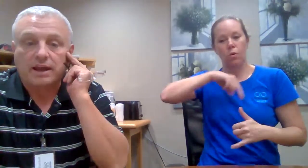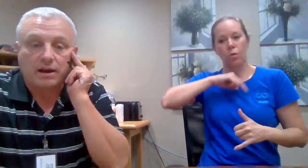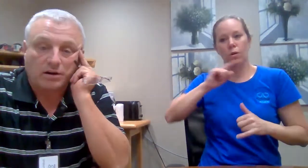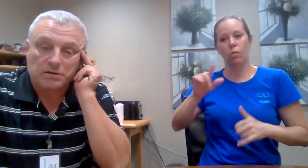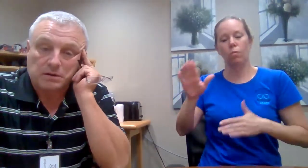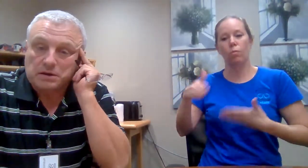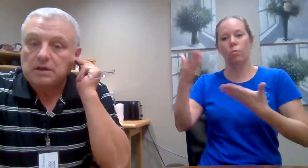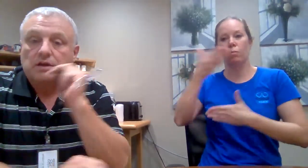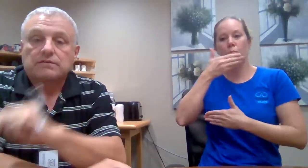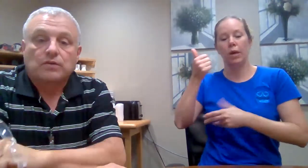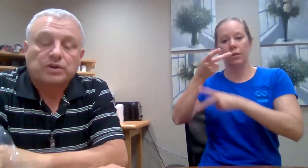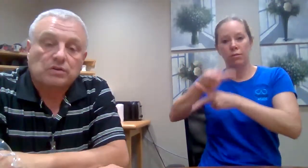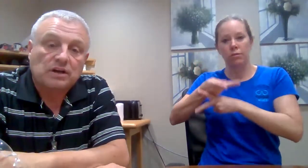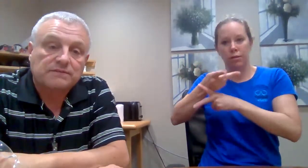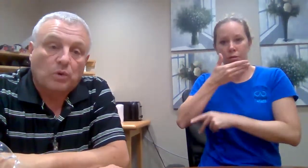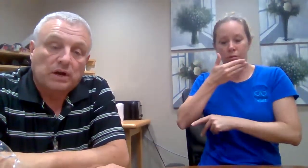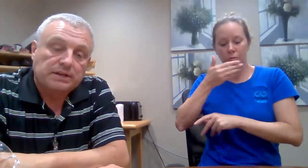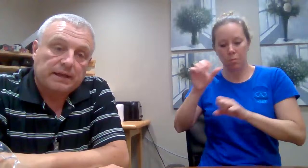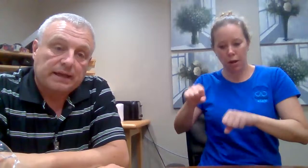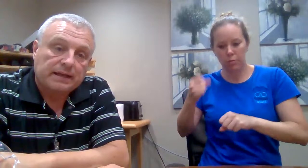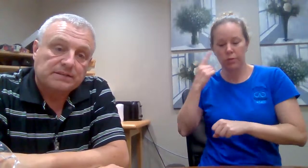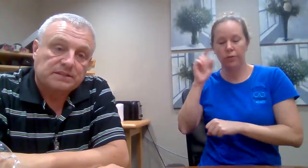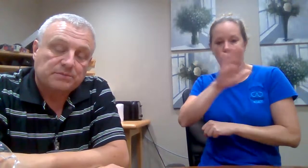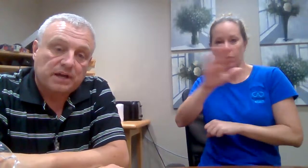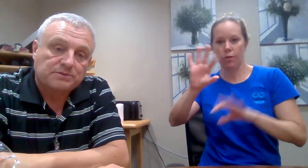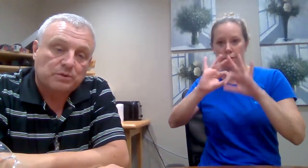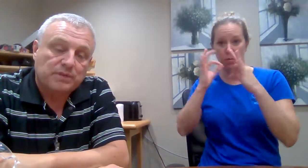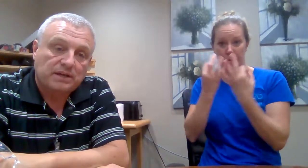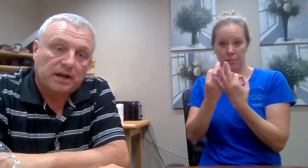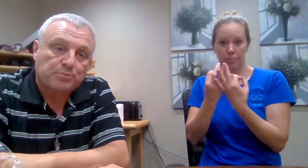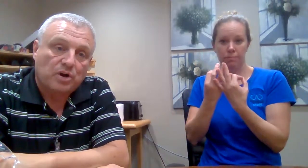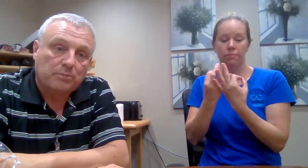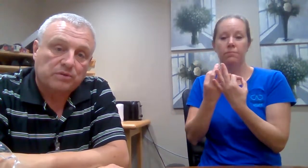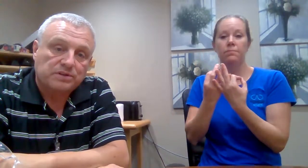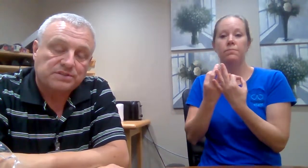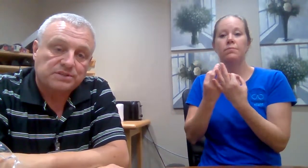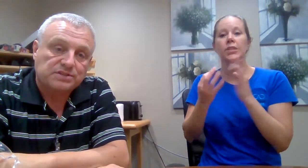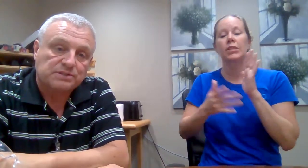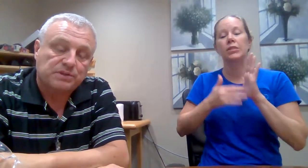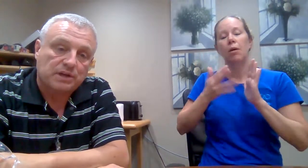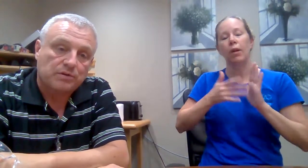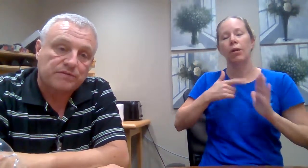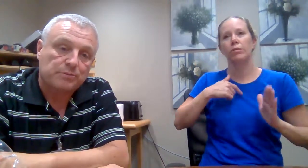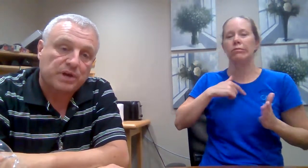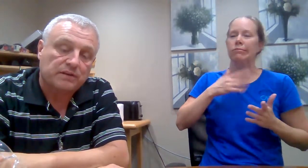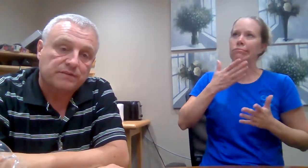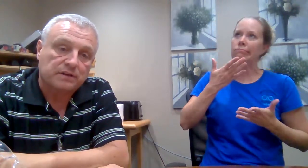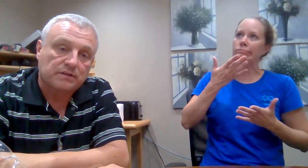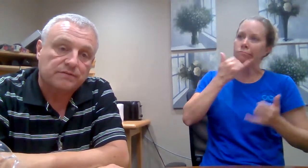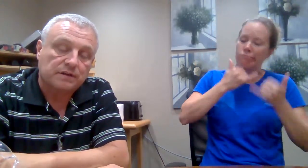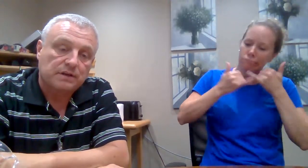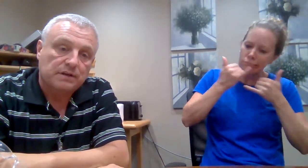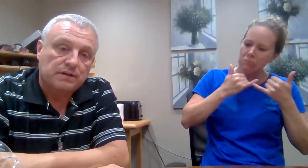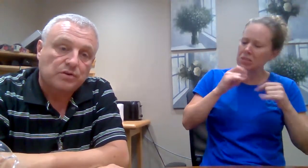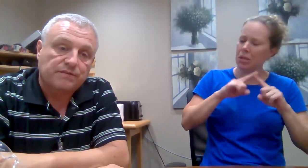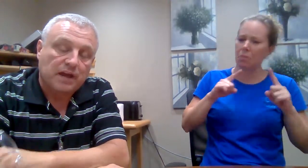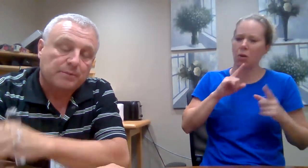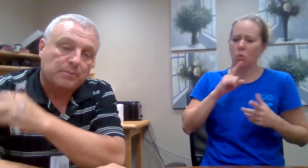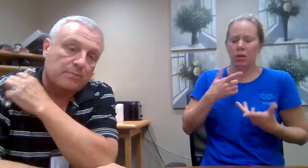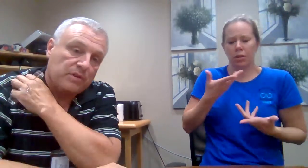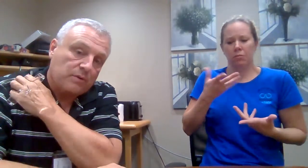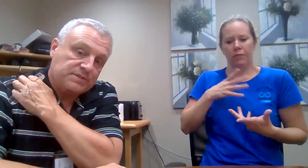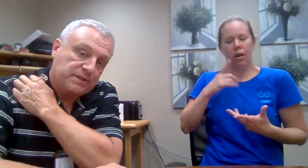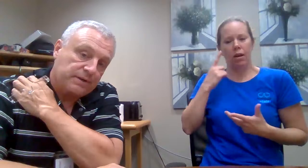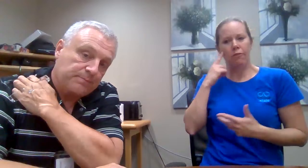best care for your loved one. And sometimes we made unpopular decisions, but they were for the benefit of your